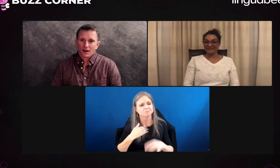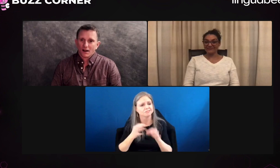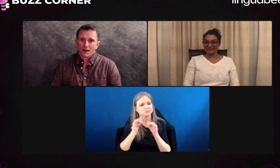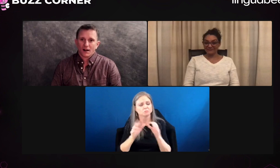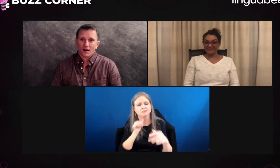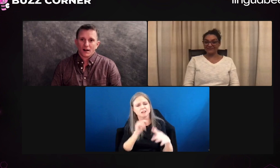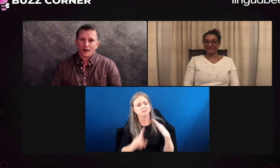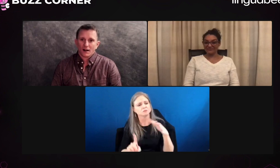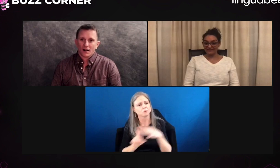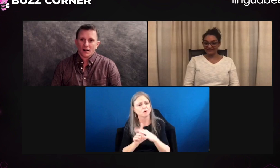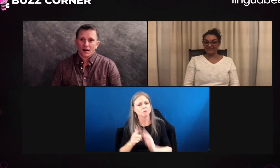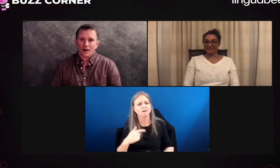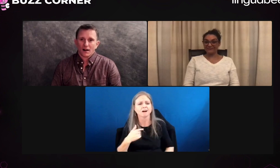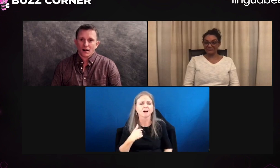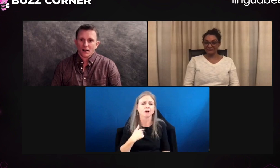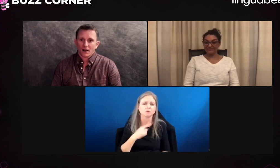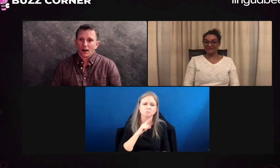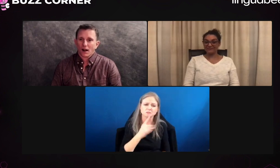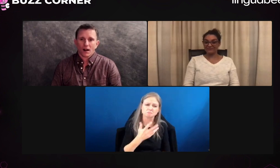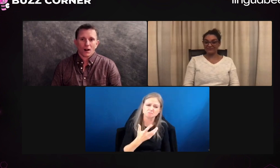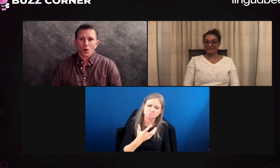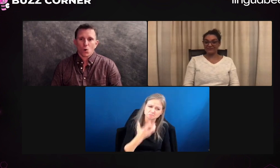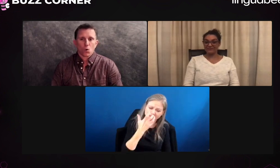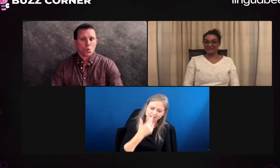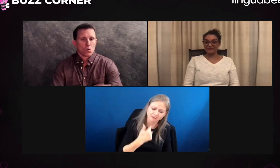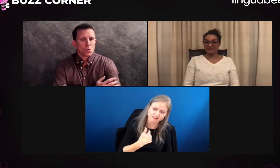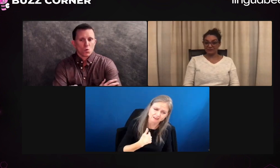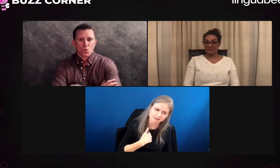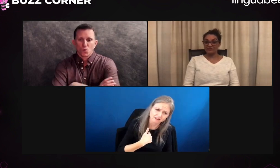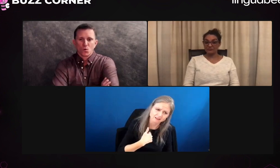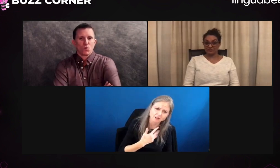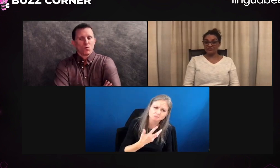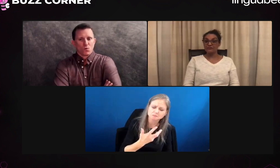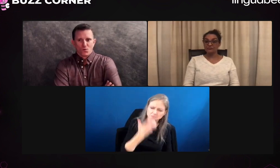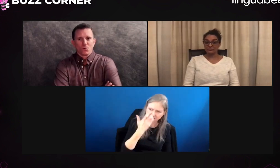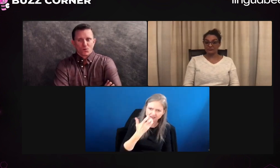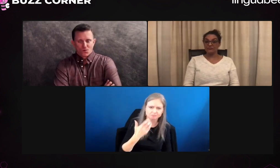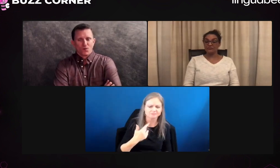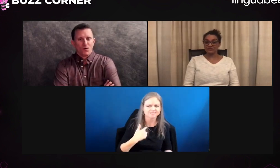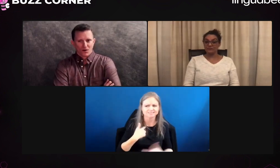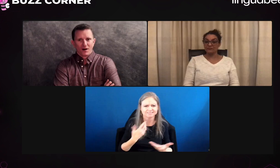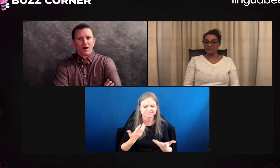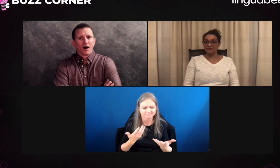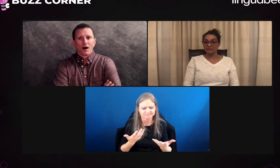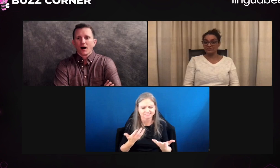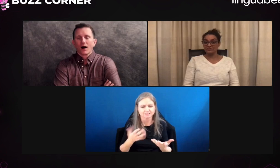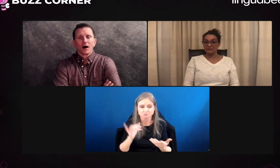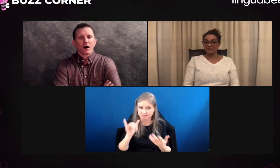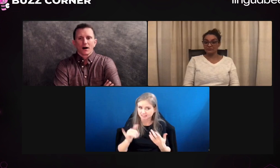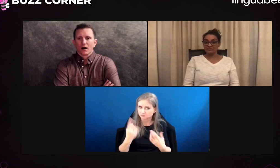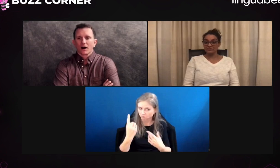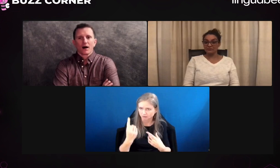August. And so if my interpreter doesn't show up, I would be livid.